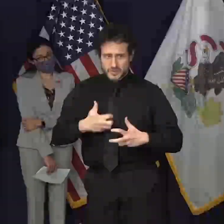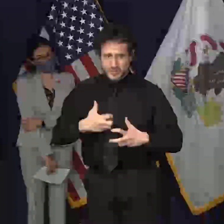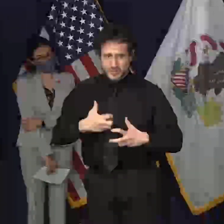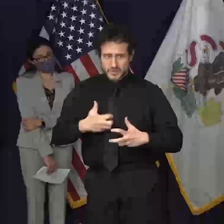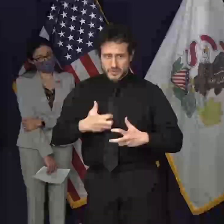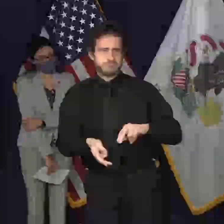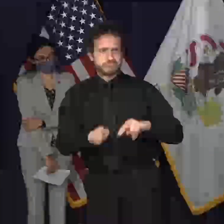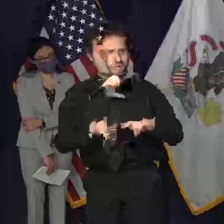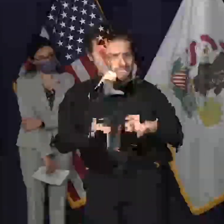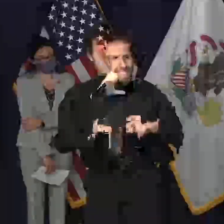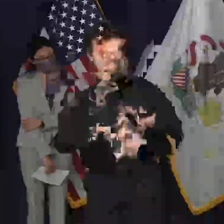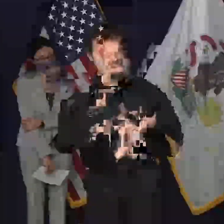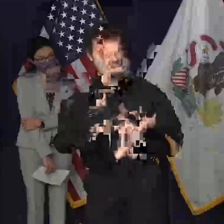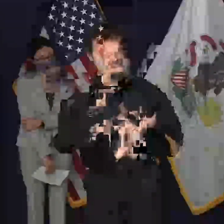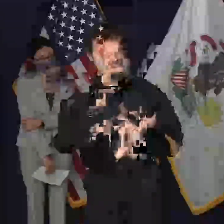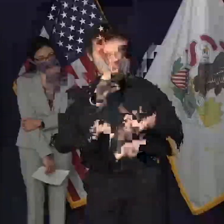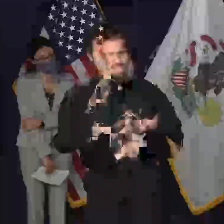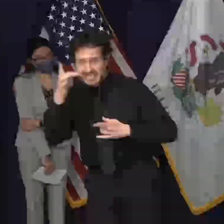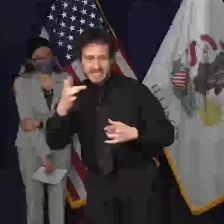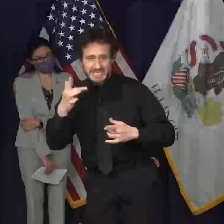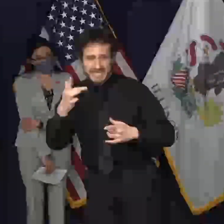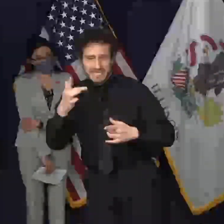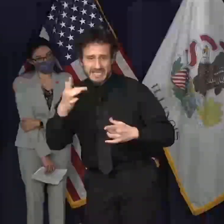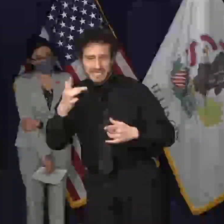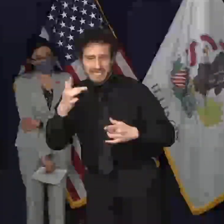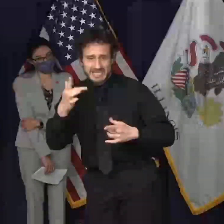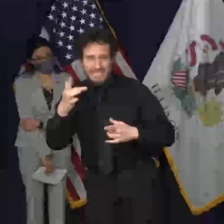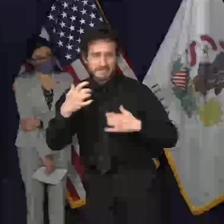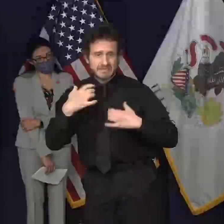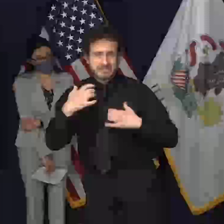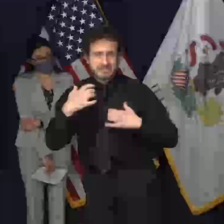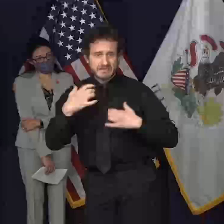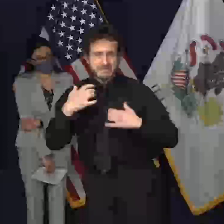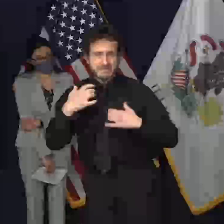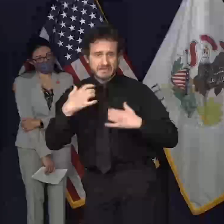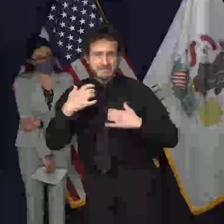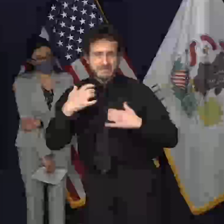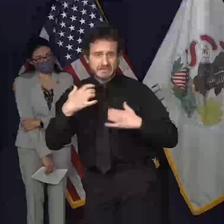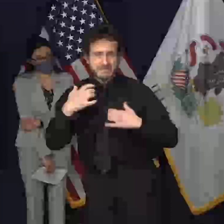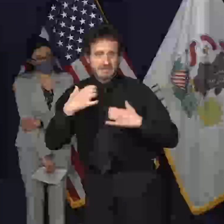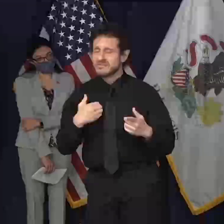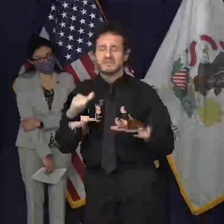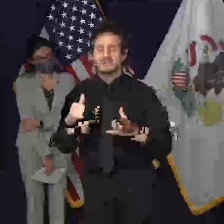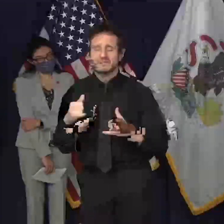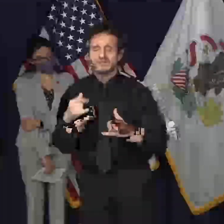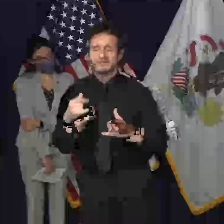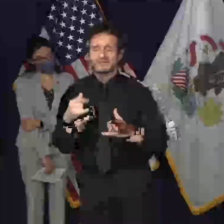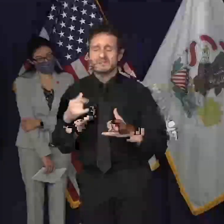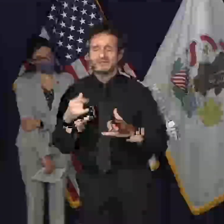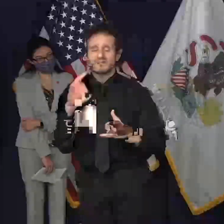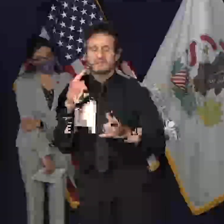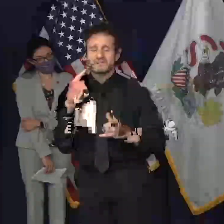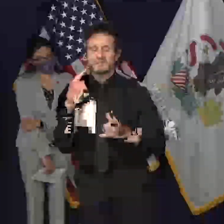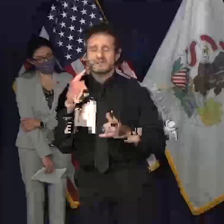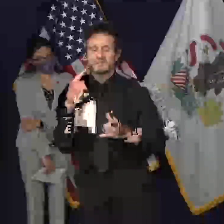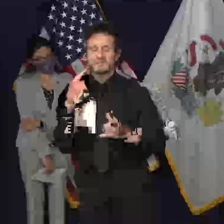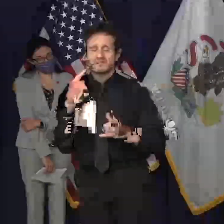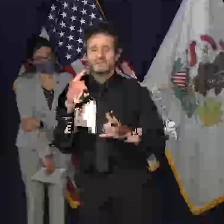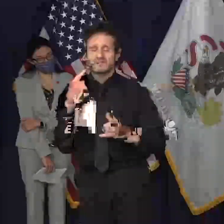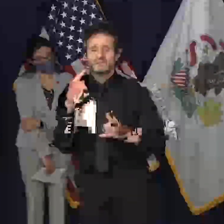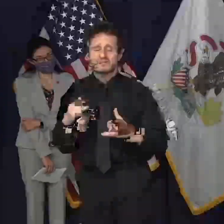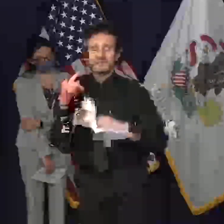So that really hasn't changed. Virtual hugs are still, I would say, the order of the day. We